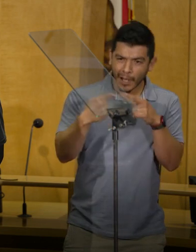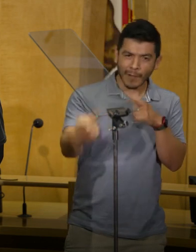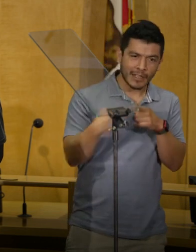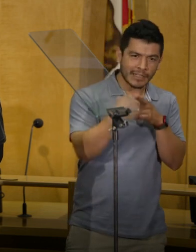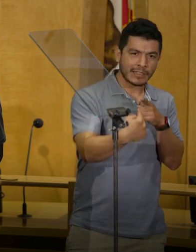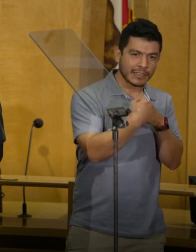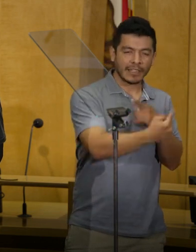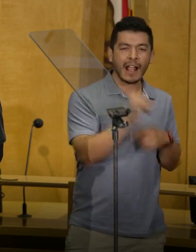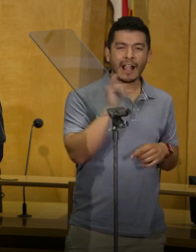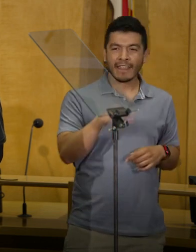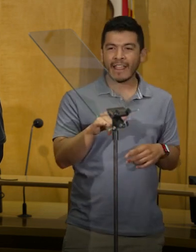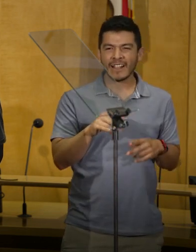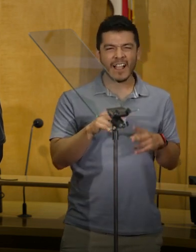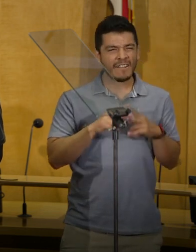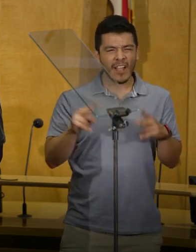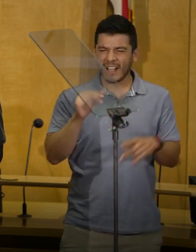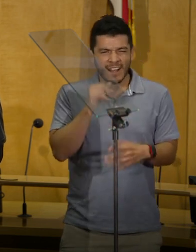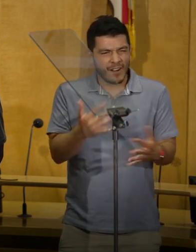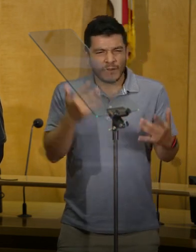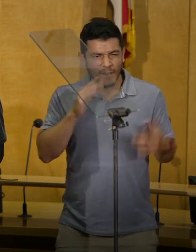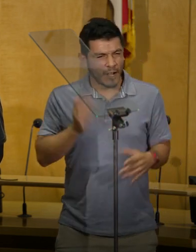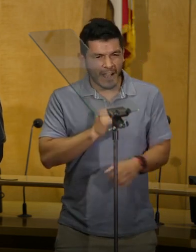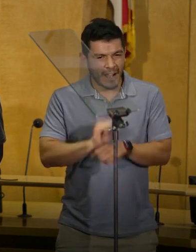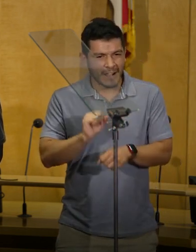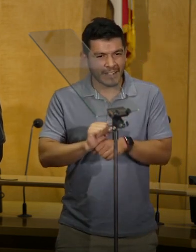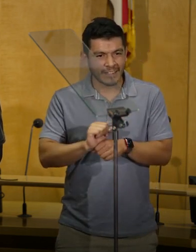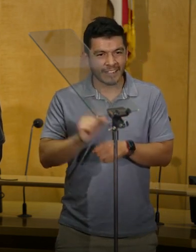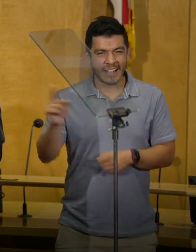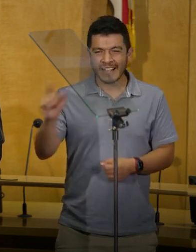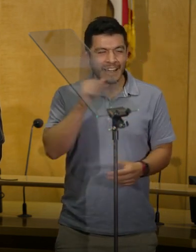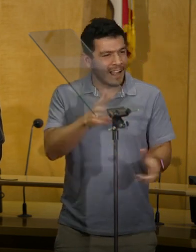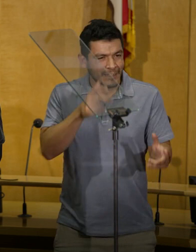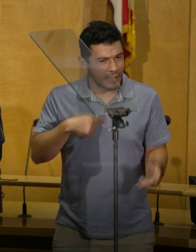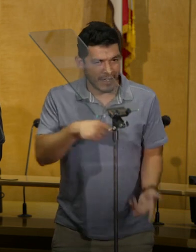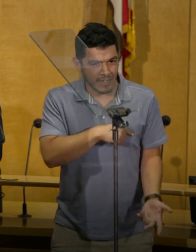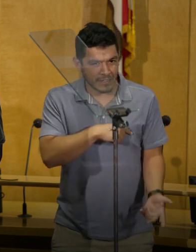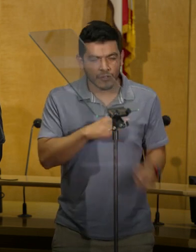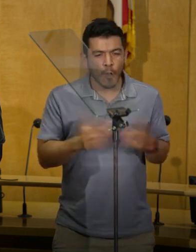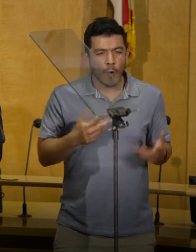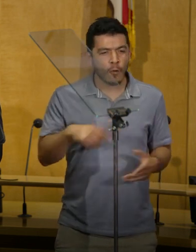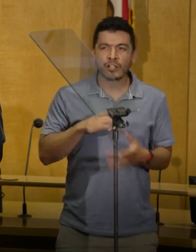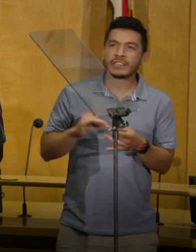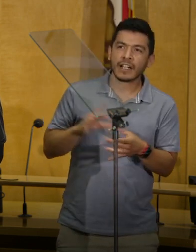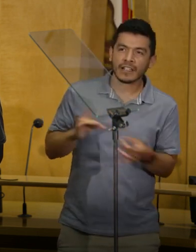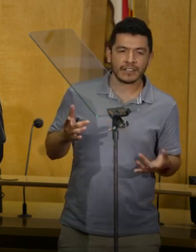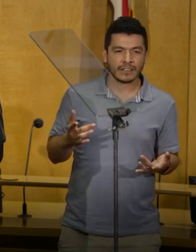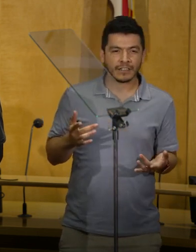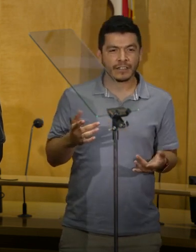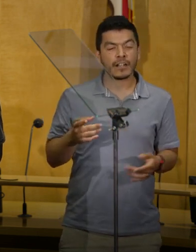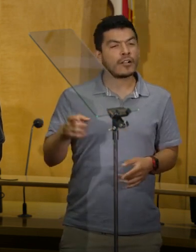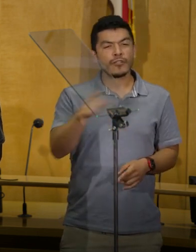opposition that was so labor unfriendly, so tone deaf to what we are saying.